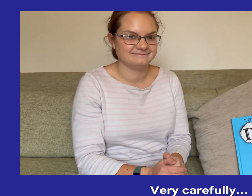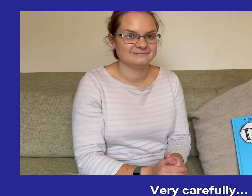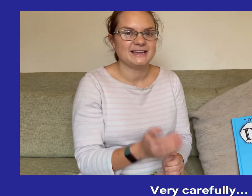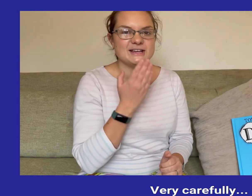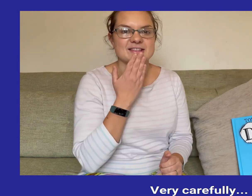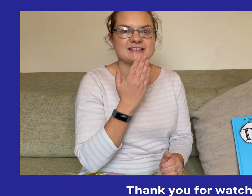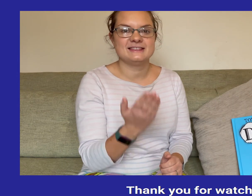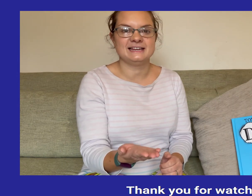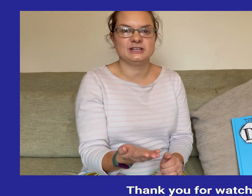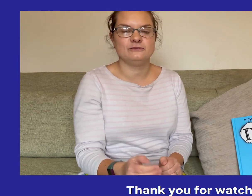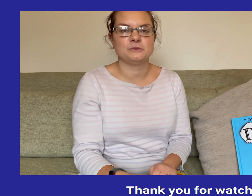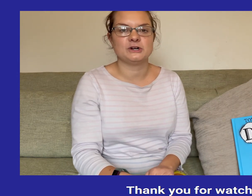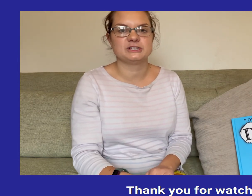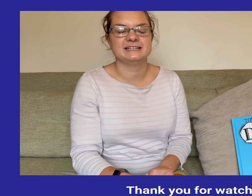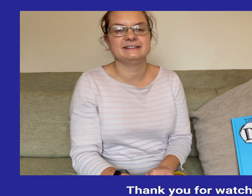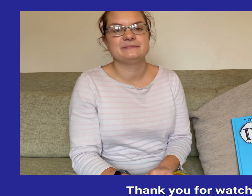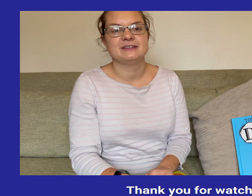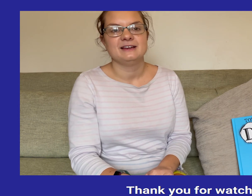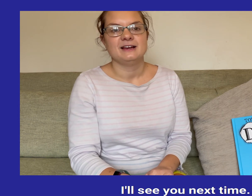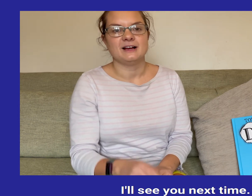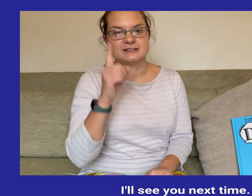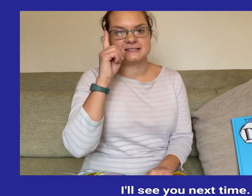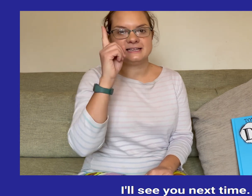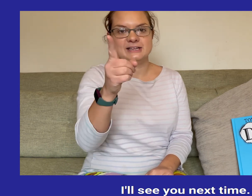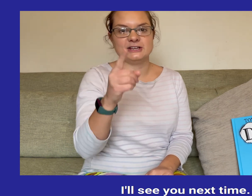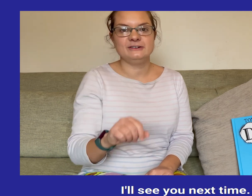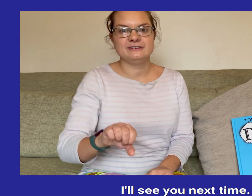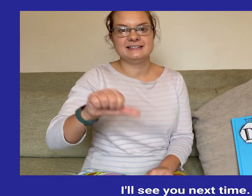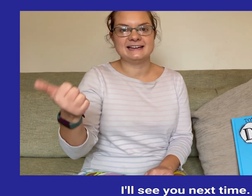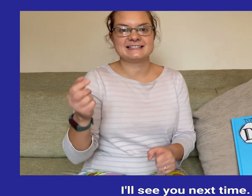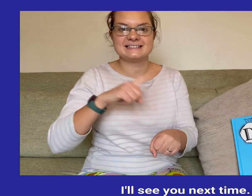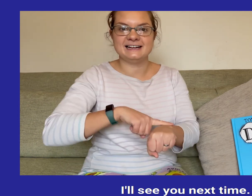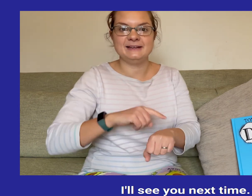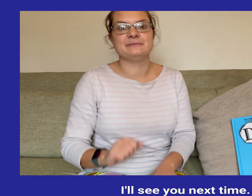Thank you for watching. I'll see you next time.